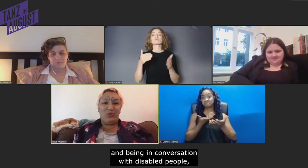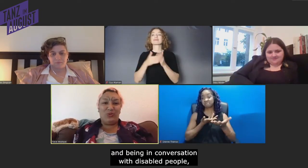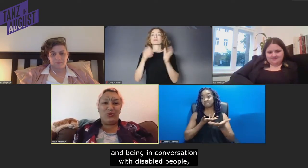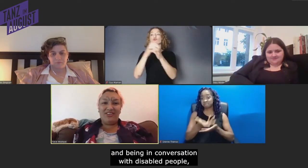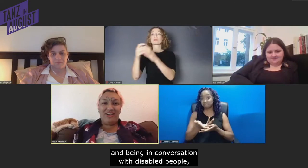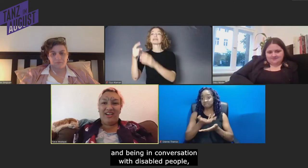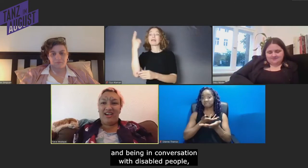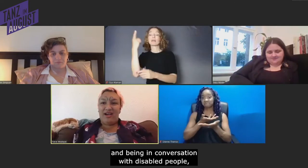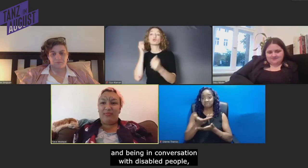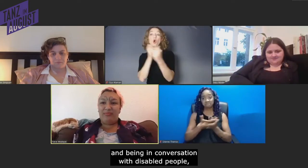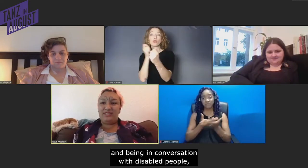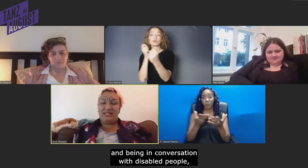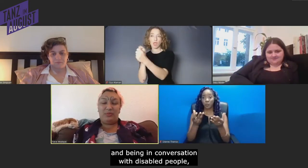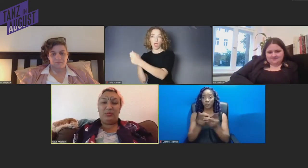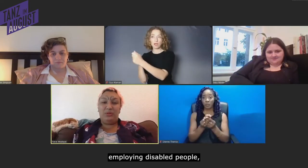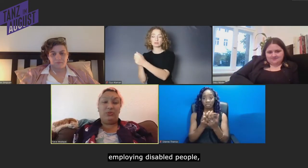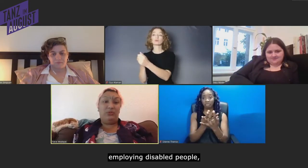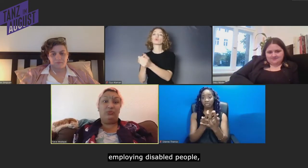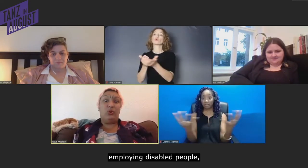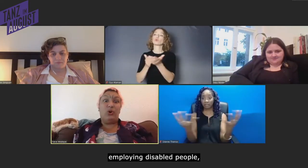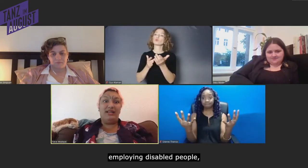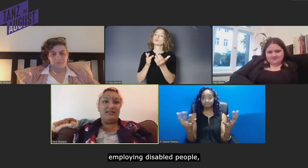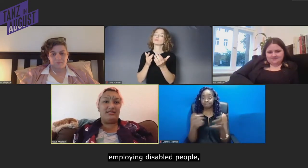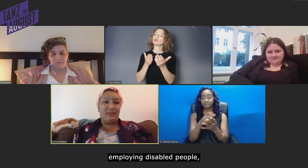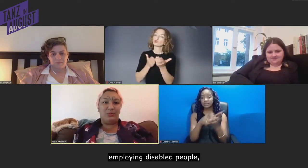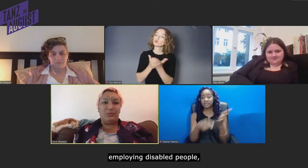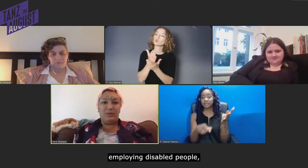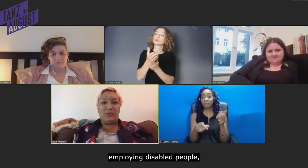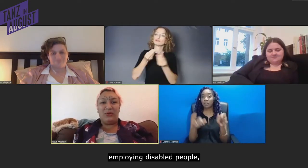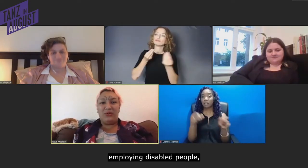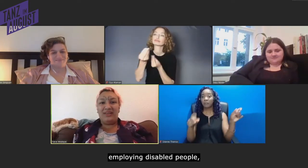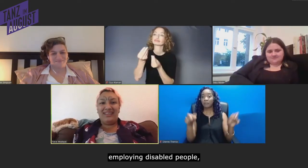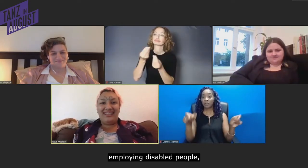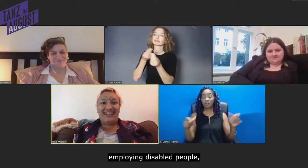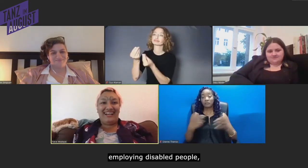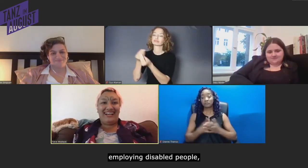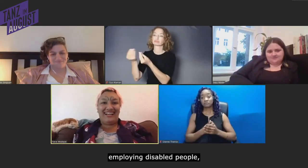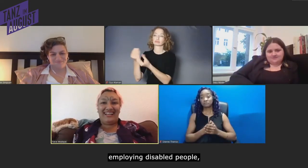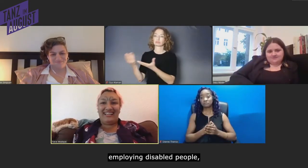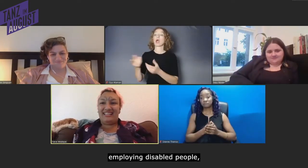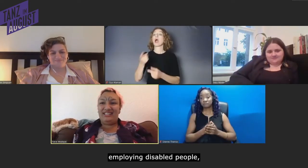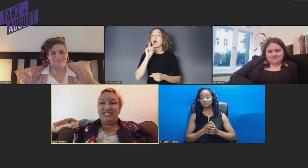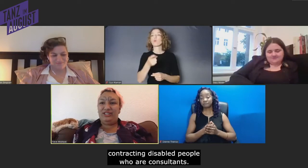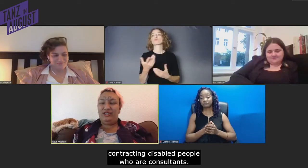with disabled people, employing disabled people,